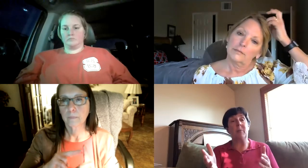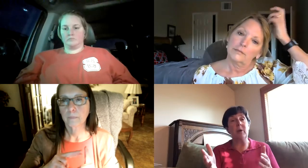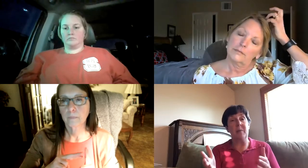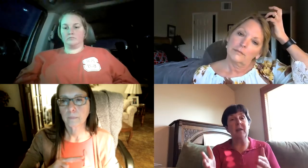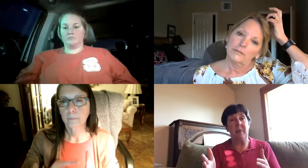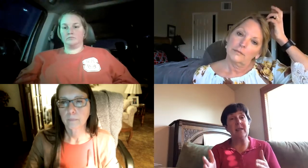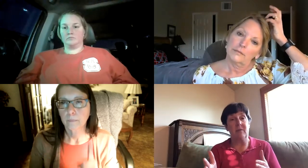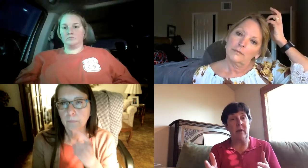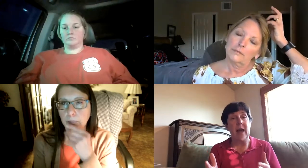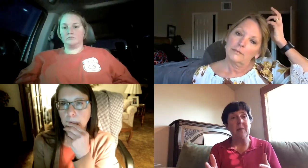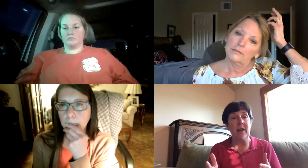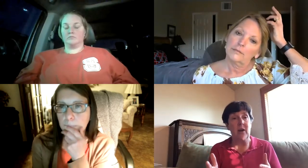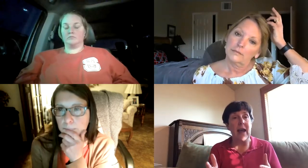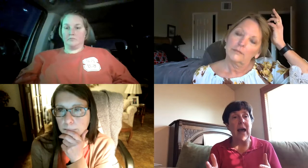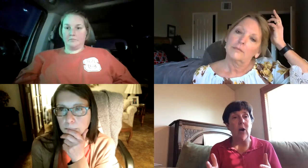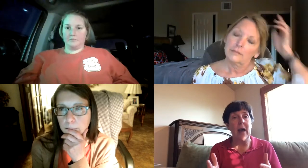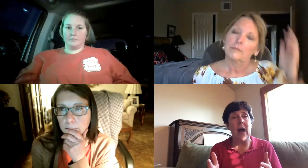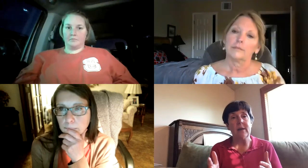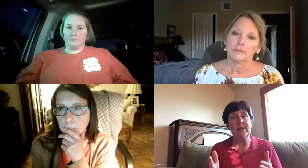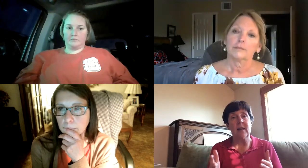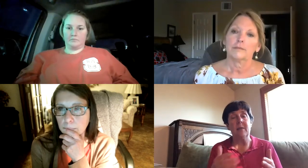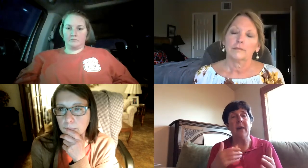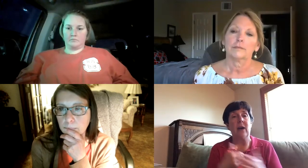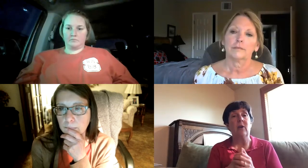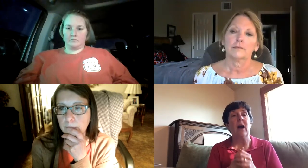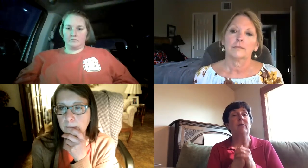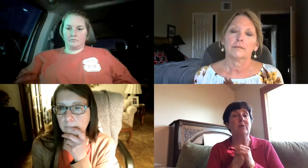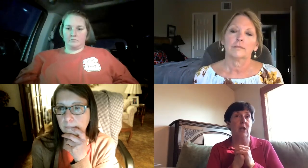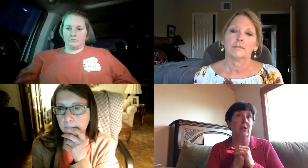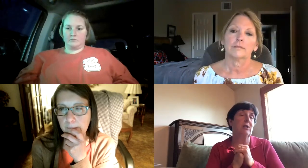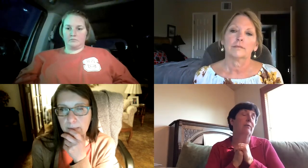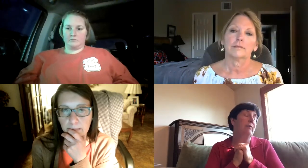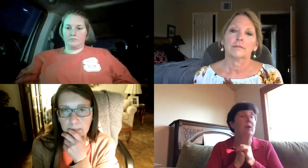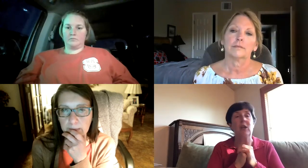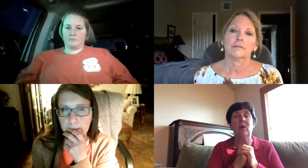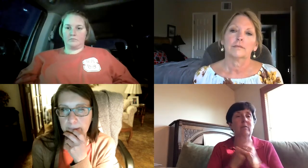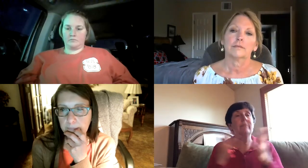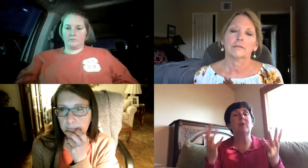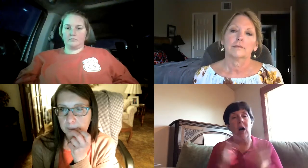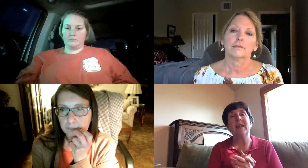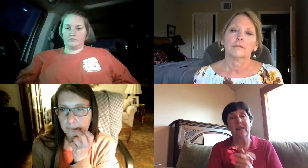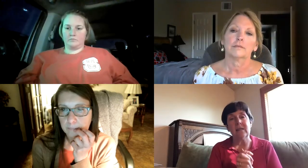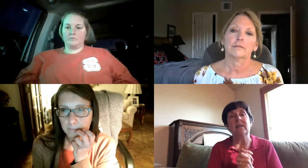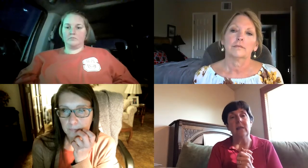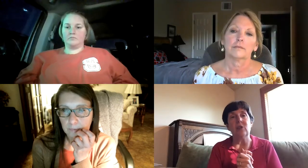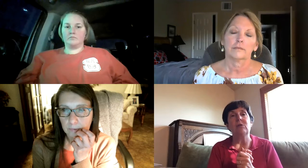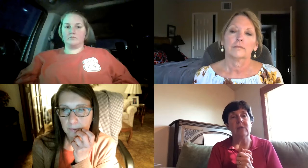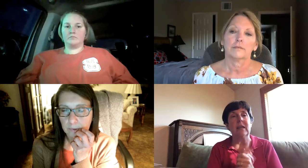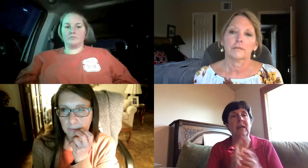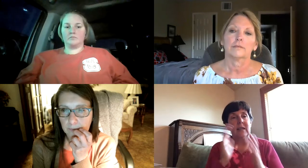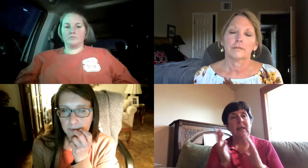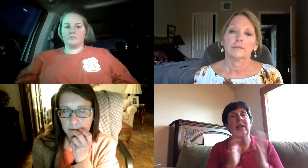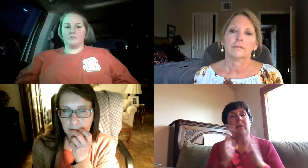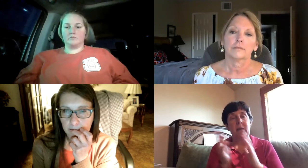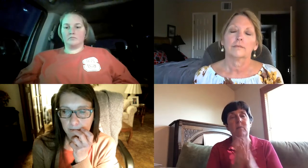You've got a pretty big basic vocabulary now. Now it's a matter of just, you know, context and using